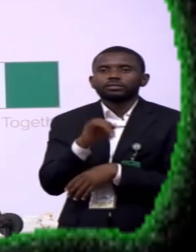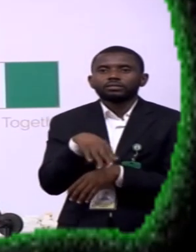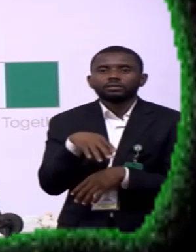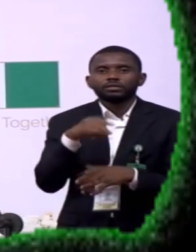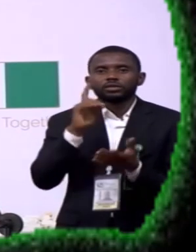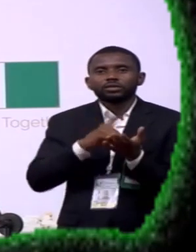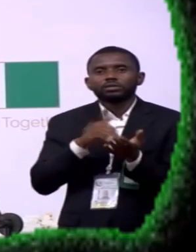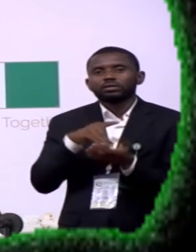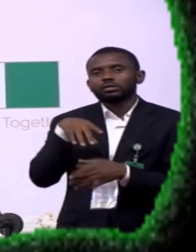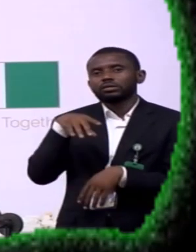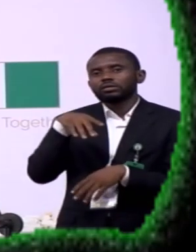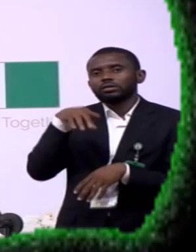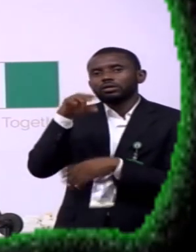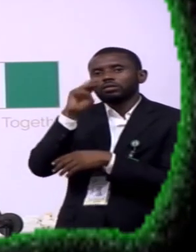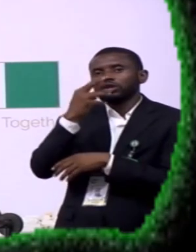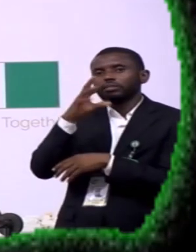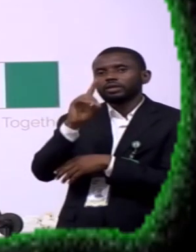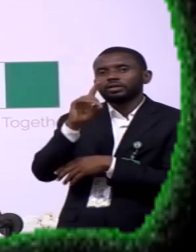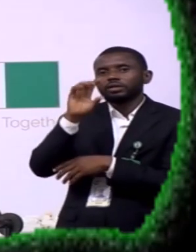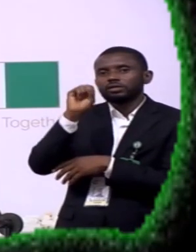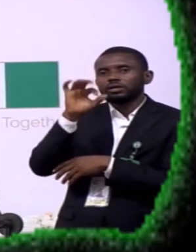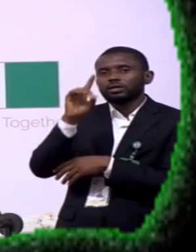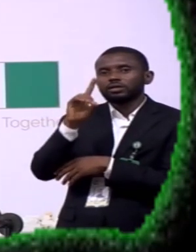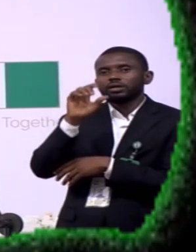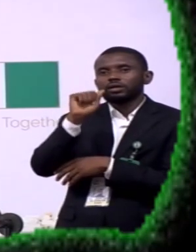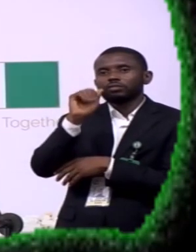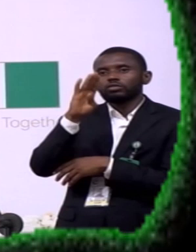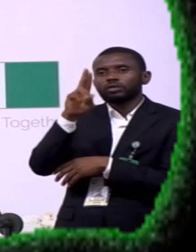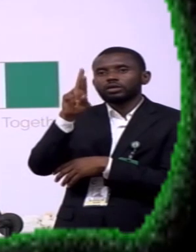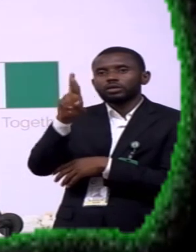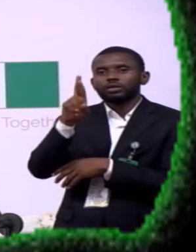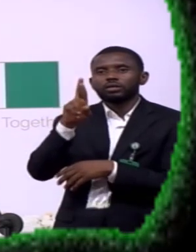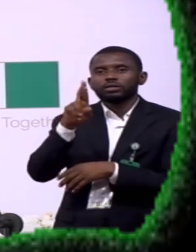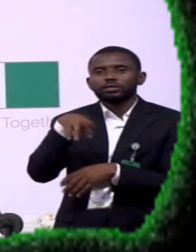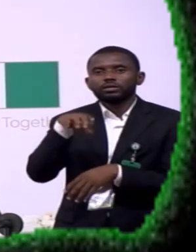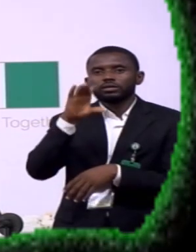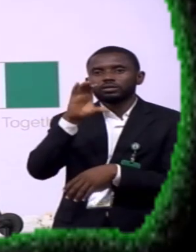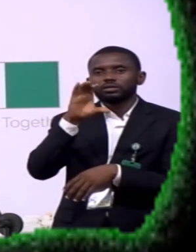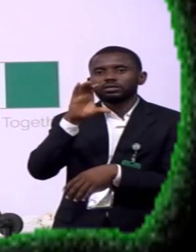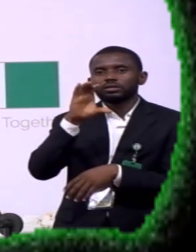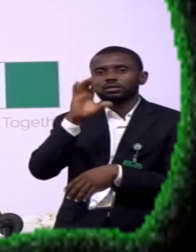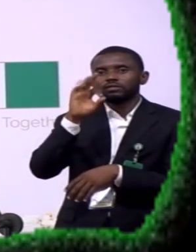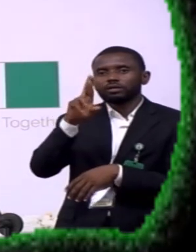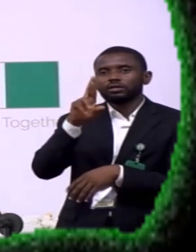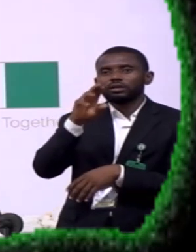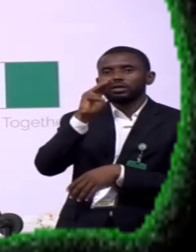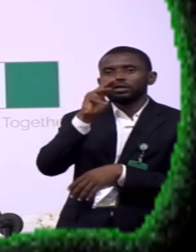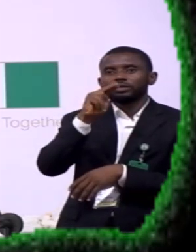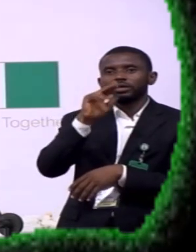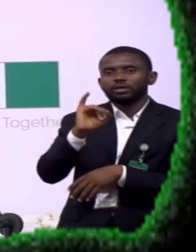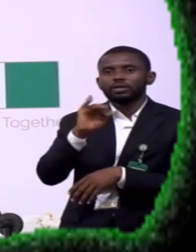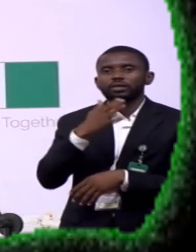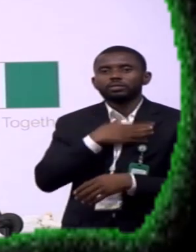Saad Abubakar III, CFR, MNI. My